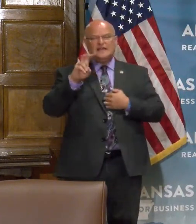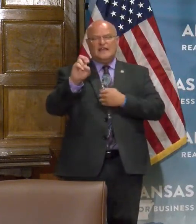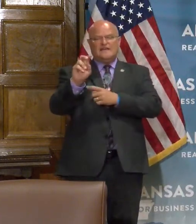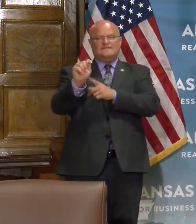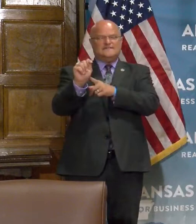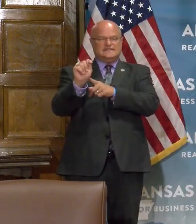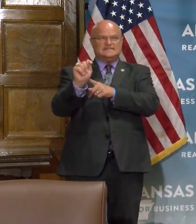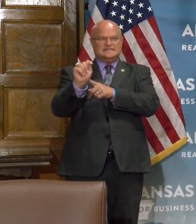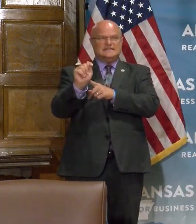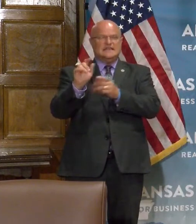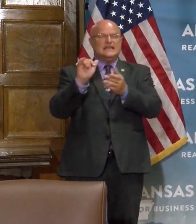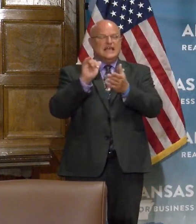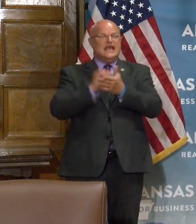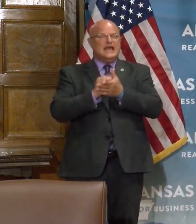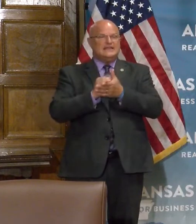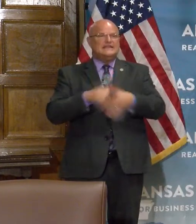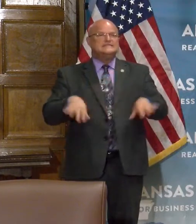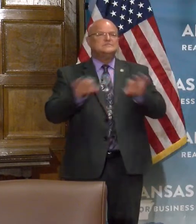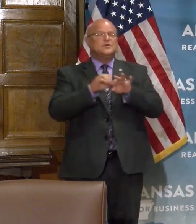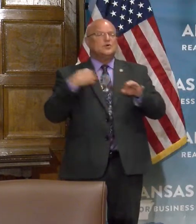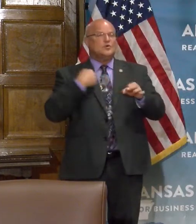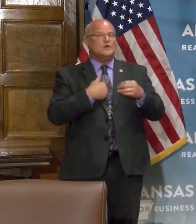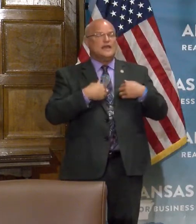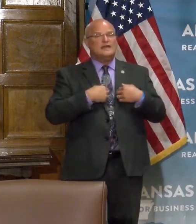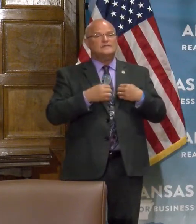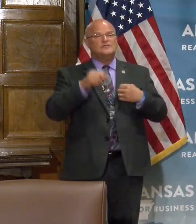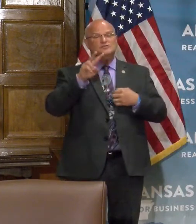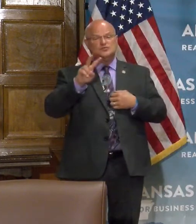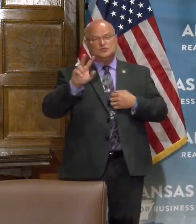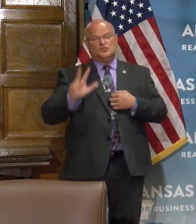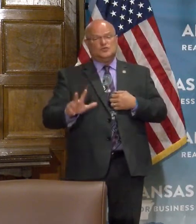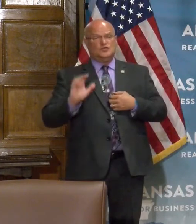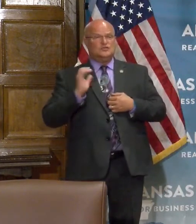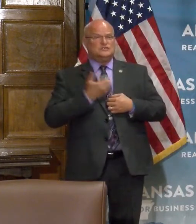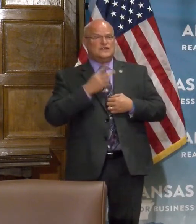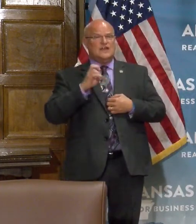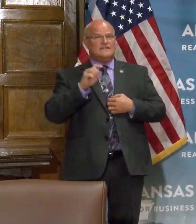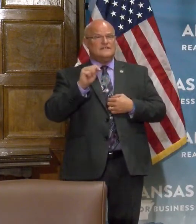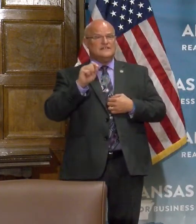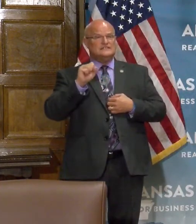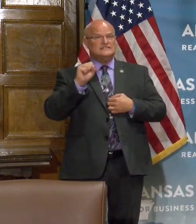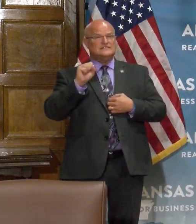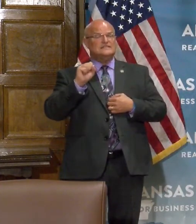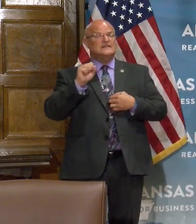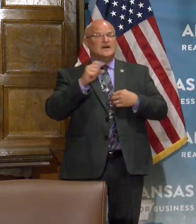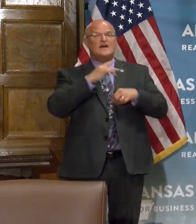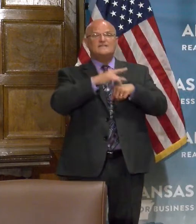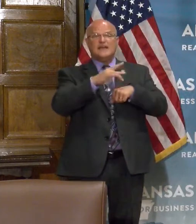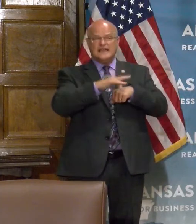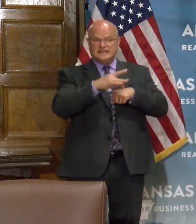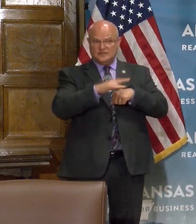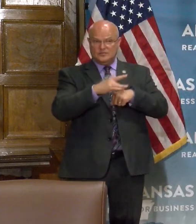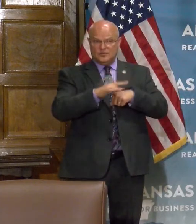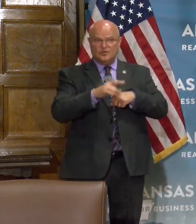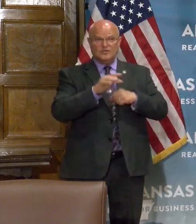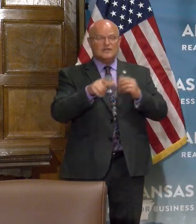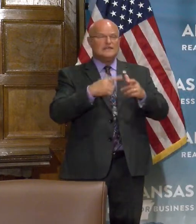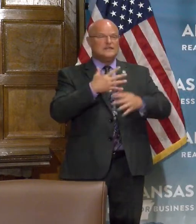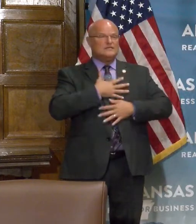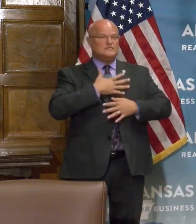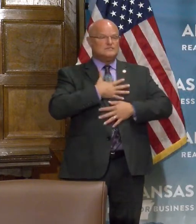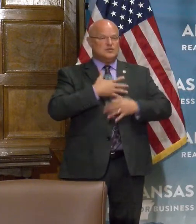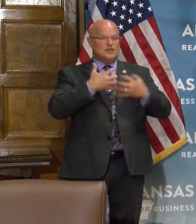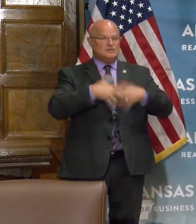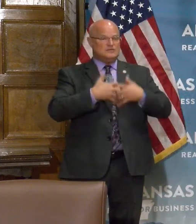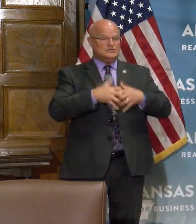so it's encouraging that we do have almost 2/3 of our ventilator capacity is available, and then we have